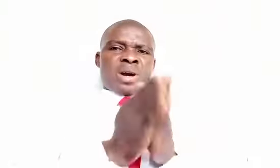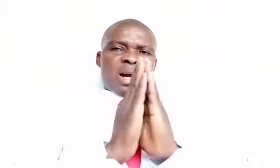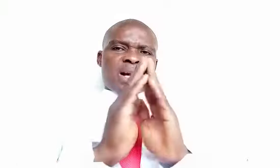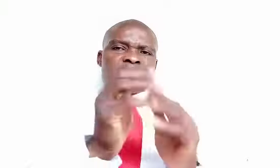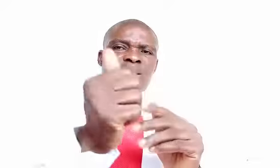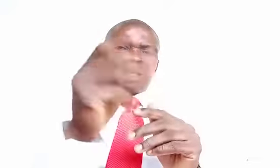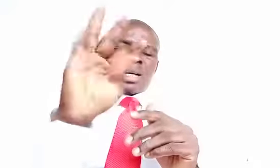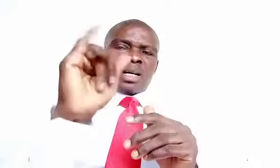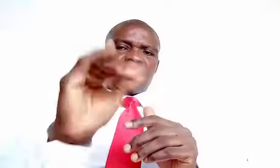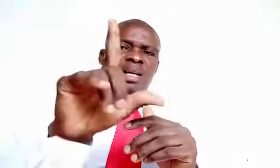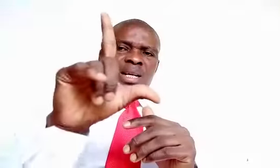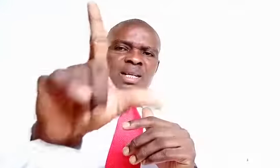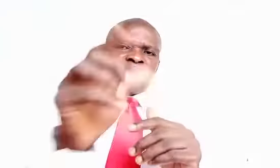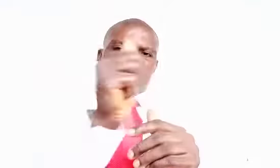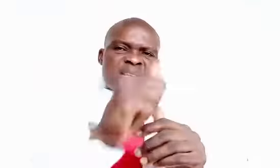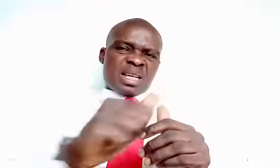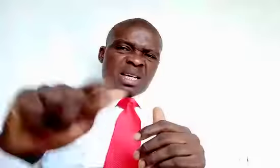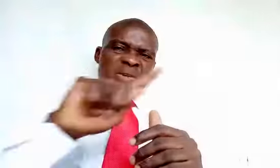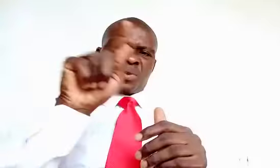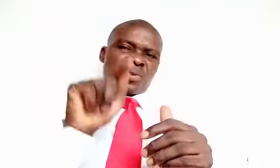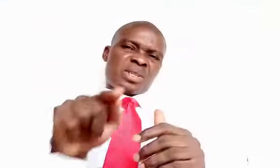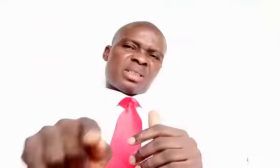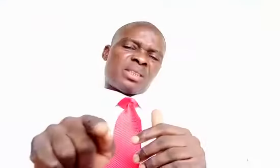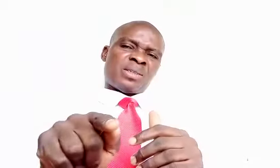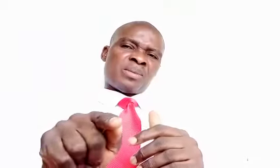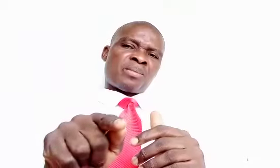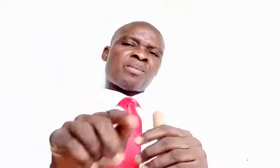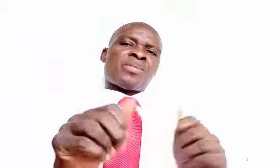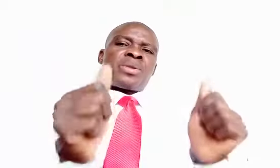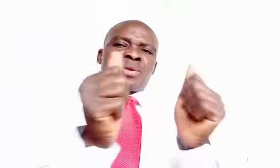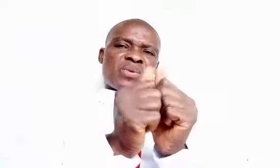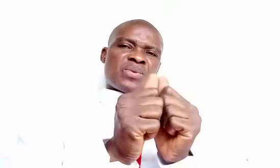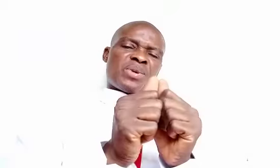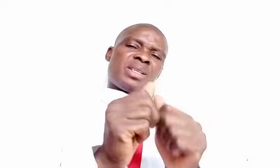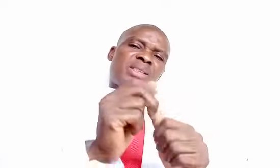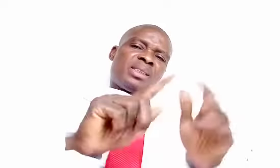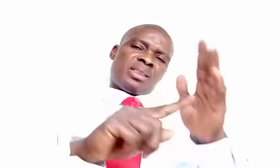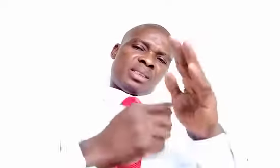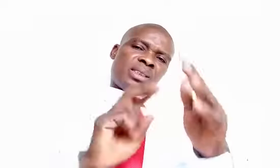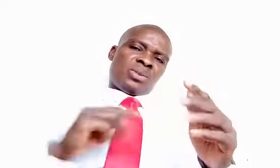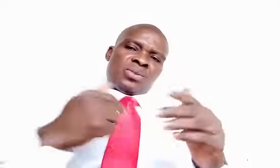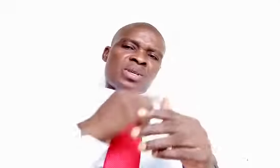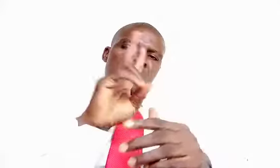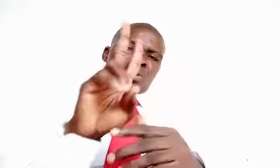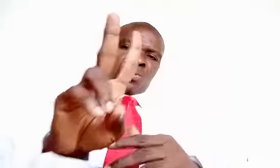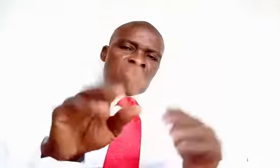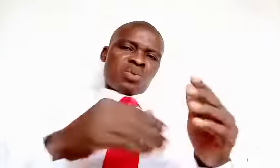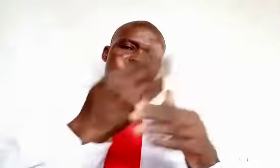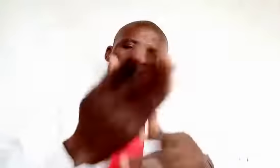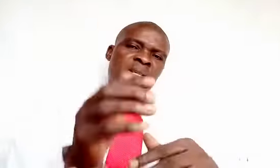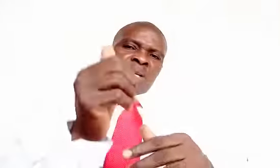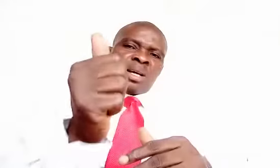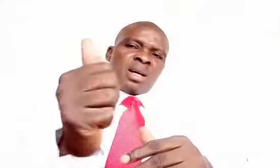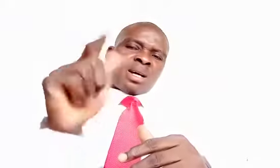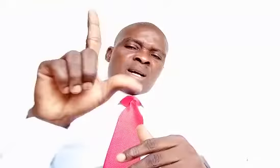The teacher gave the class a test. With this, there are two passive sentences. Ali was asked a